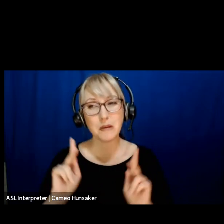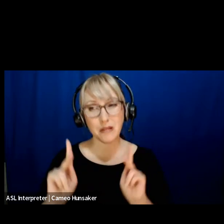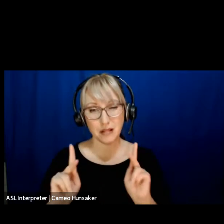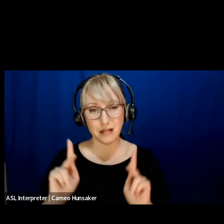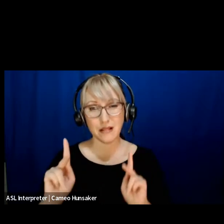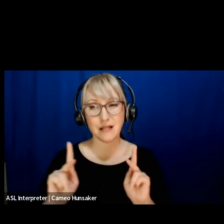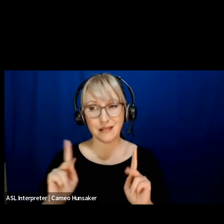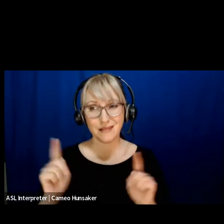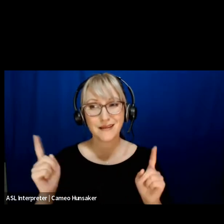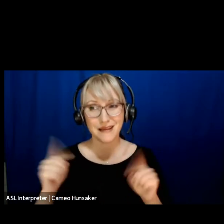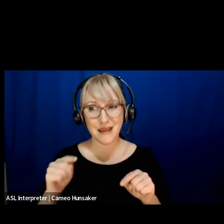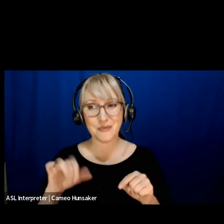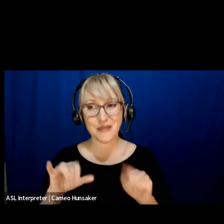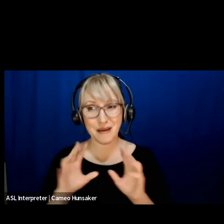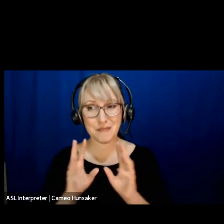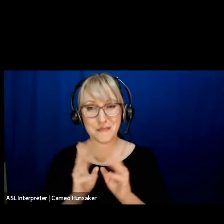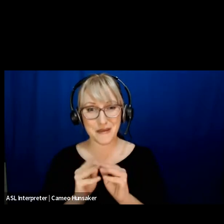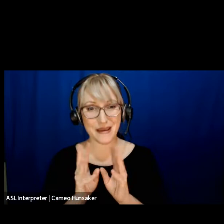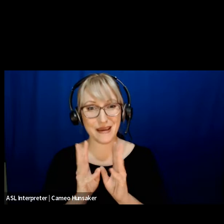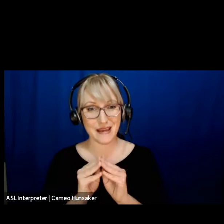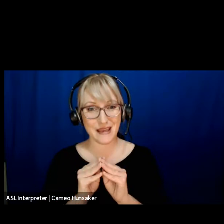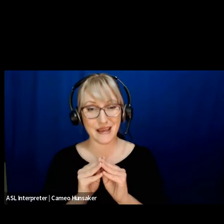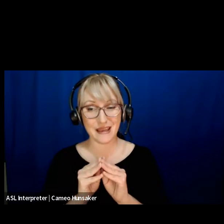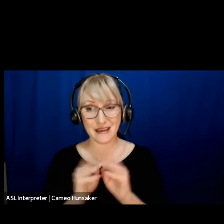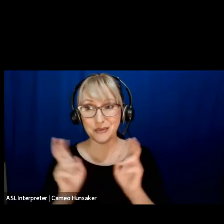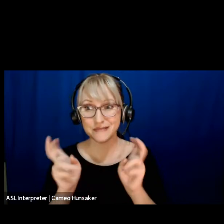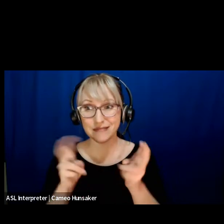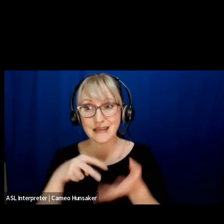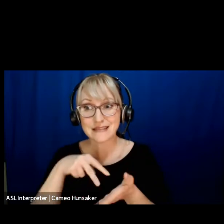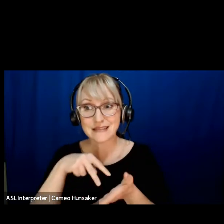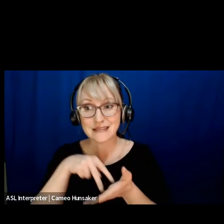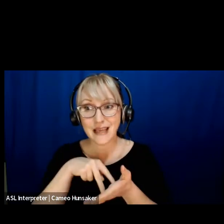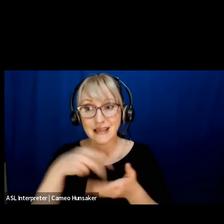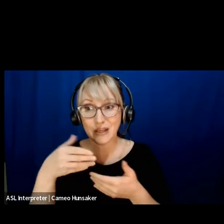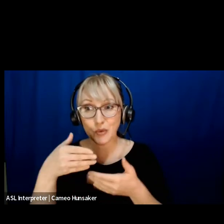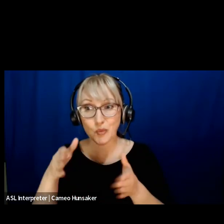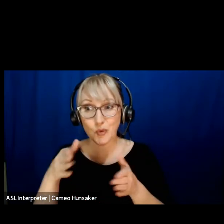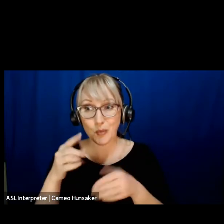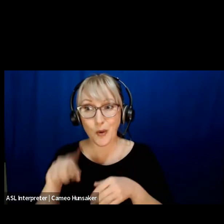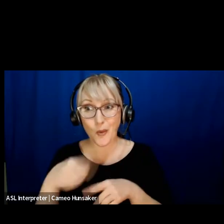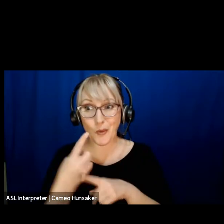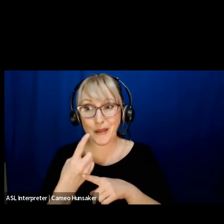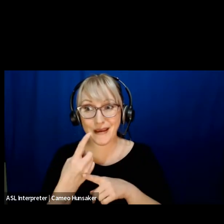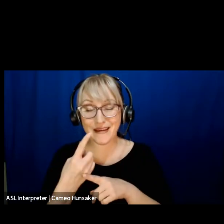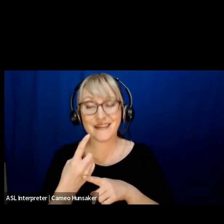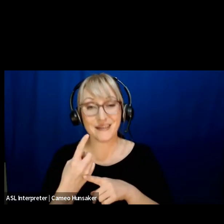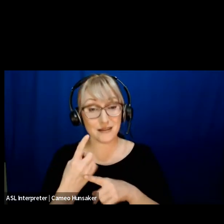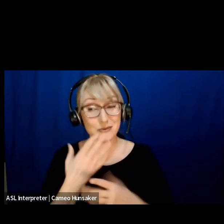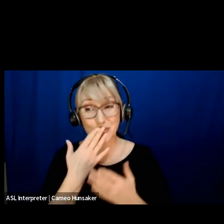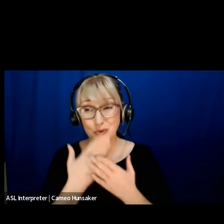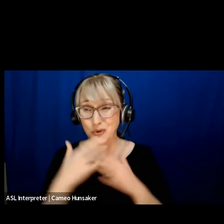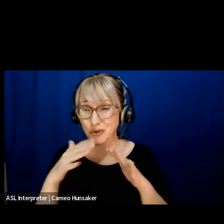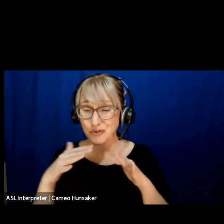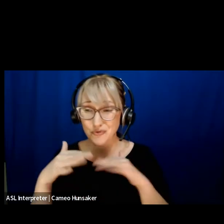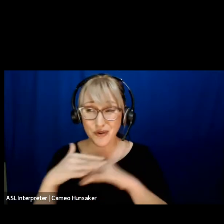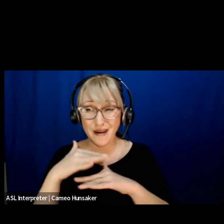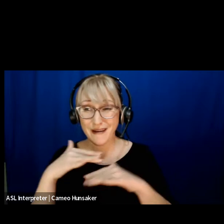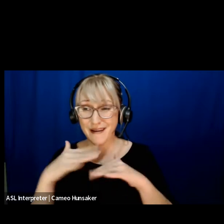was standing room only, it seemed like, but it was a very good crowd, entertaining with lots